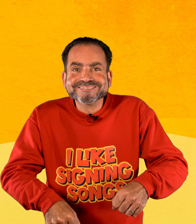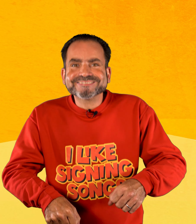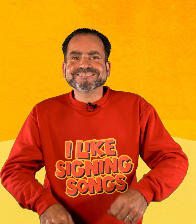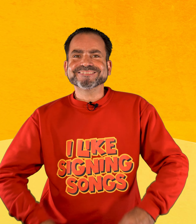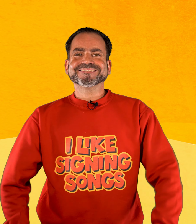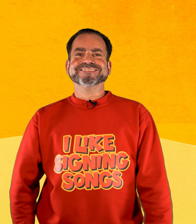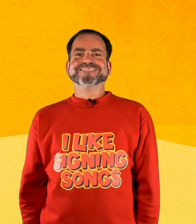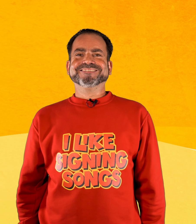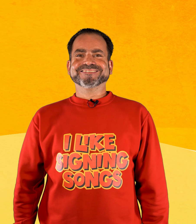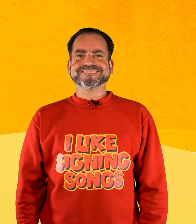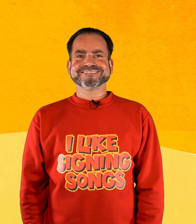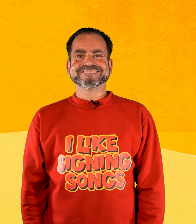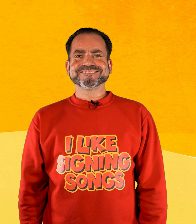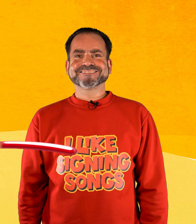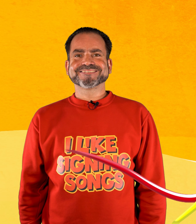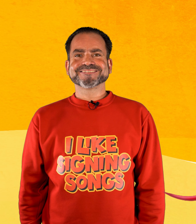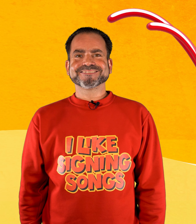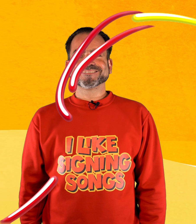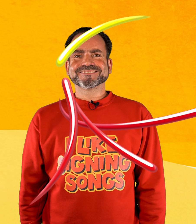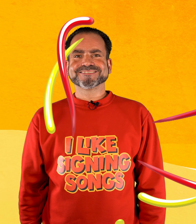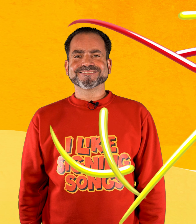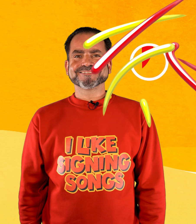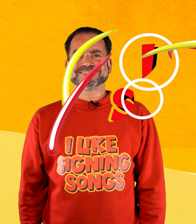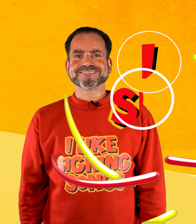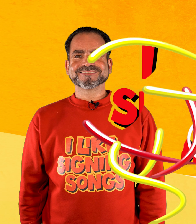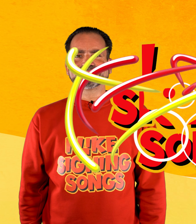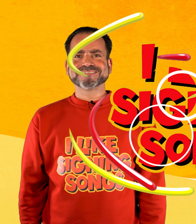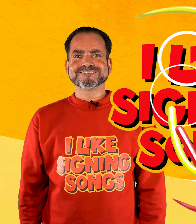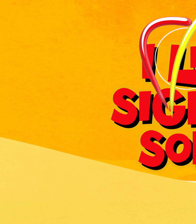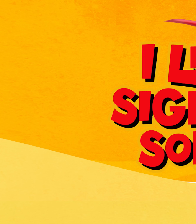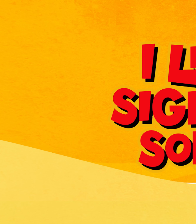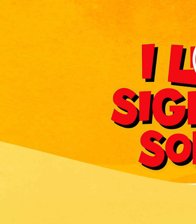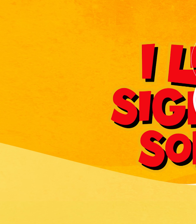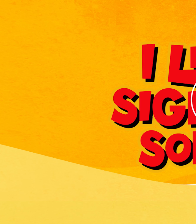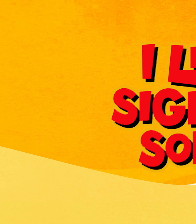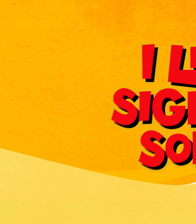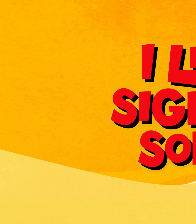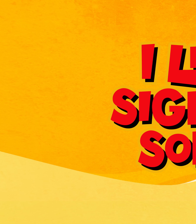with I Like Signing songs.